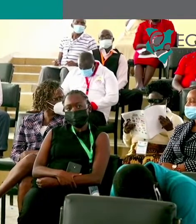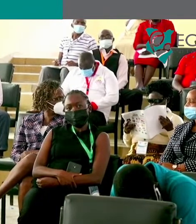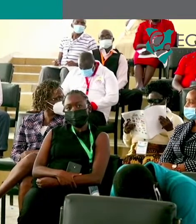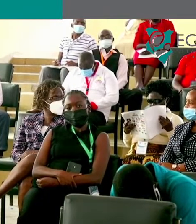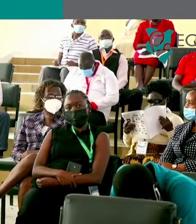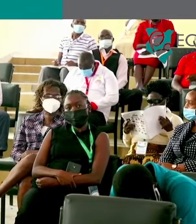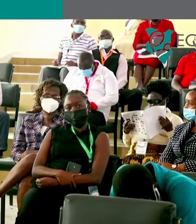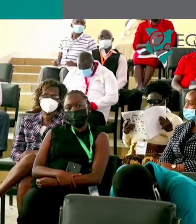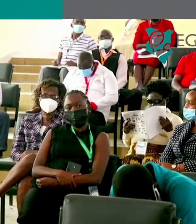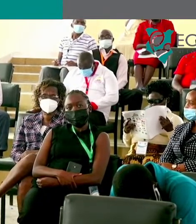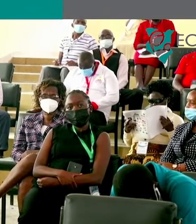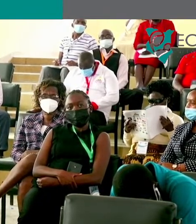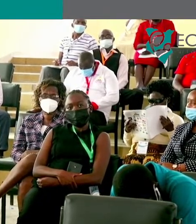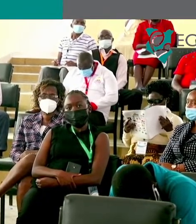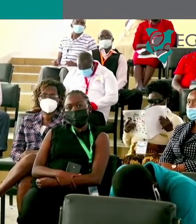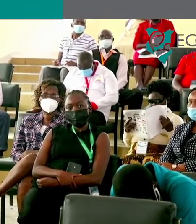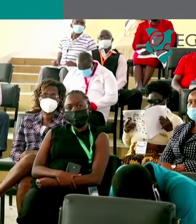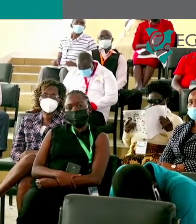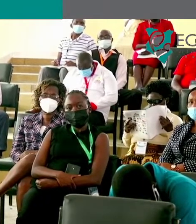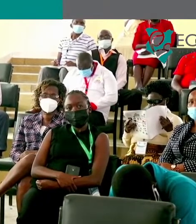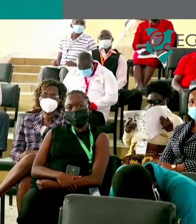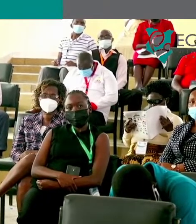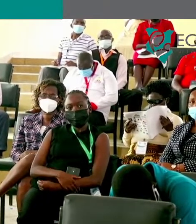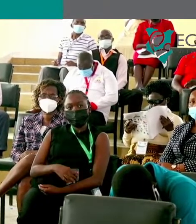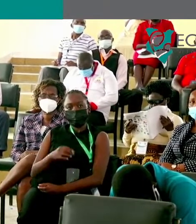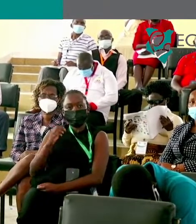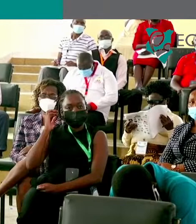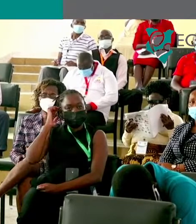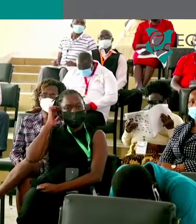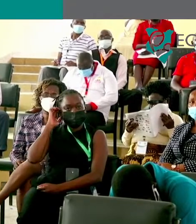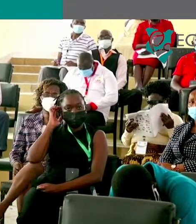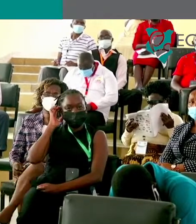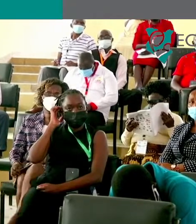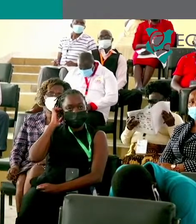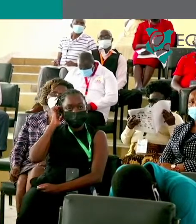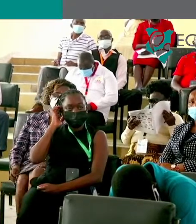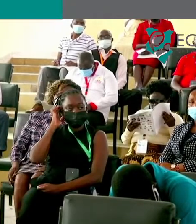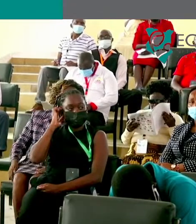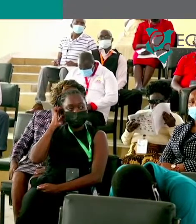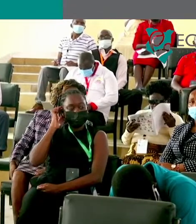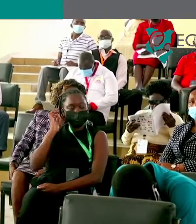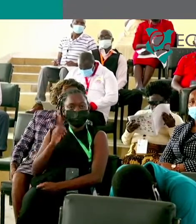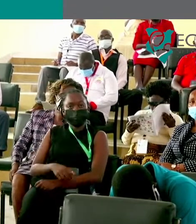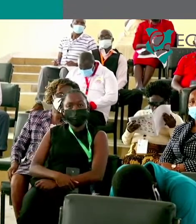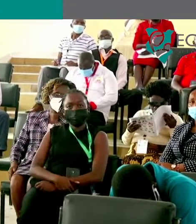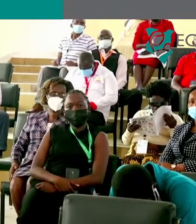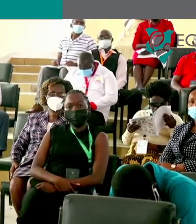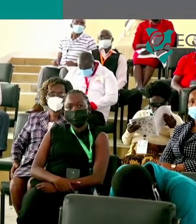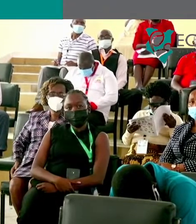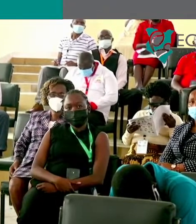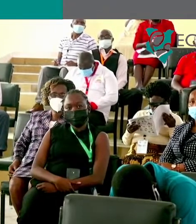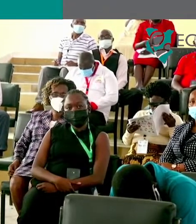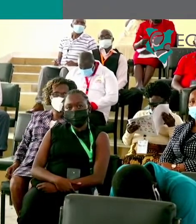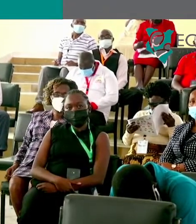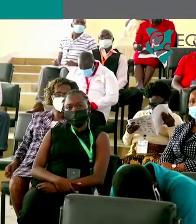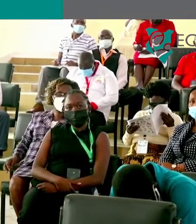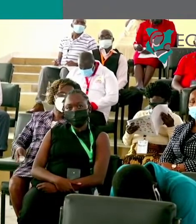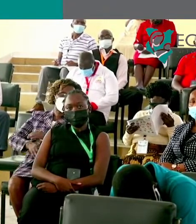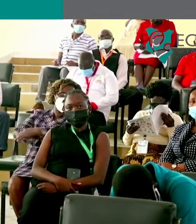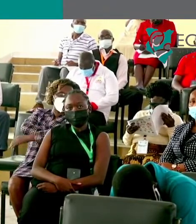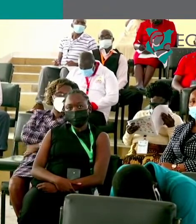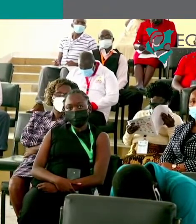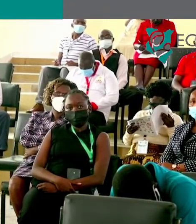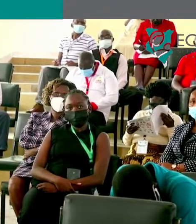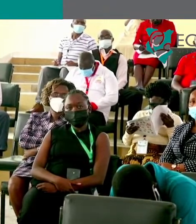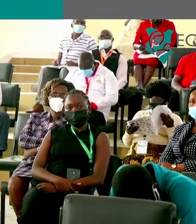Daycares are not what we talk about. Even the Constitution devolved child care services. Let us focus